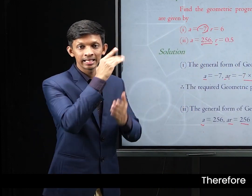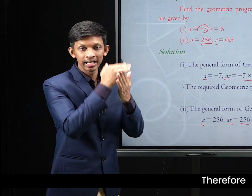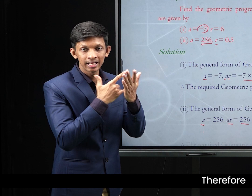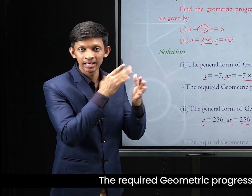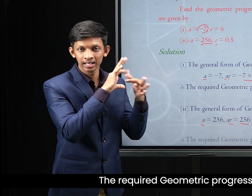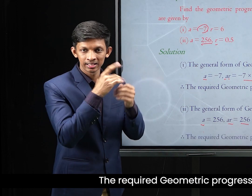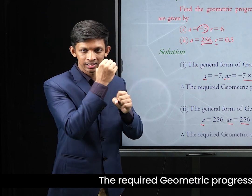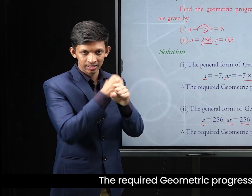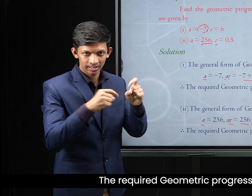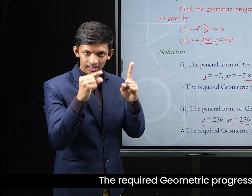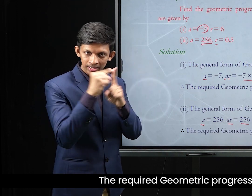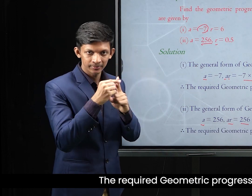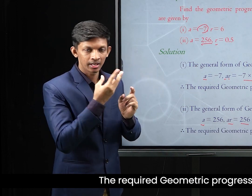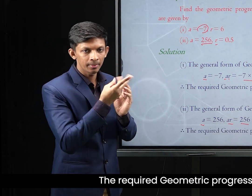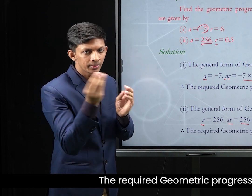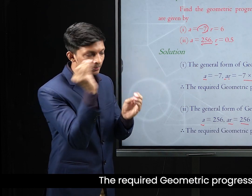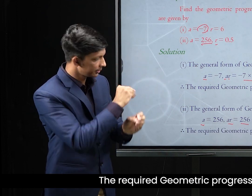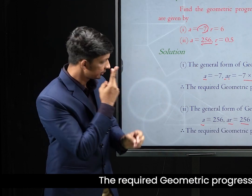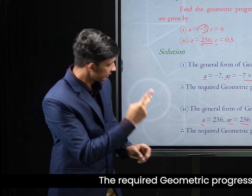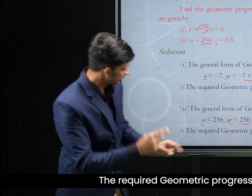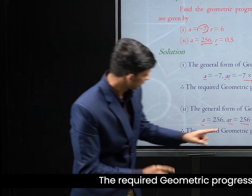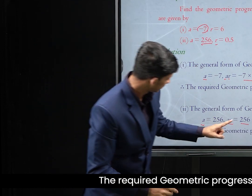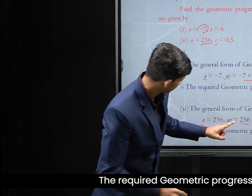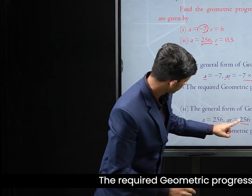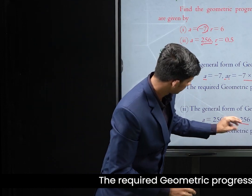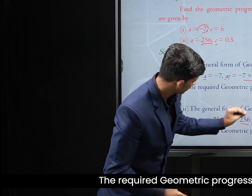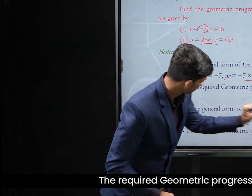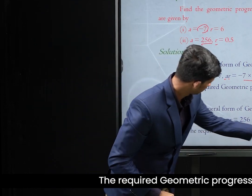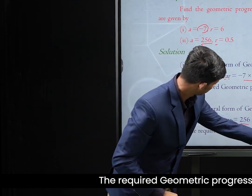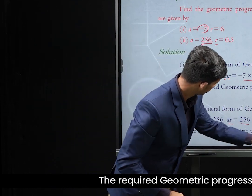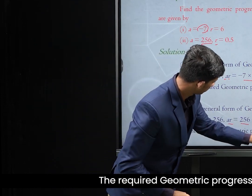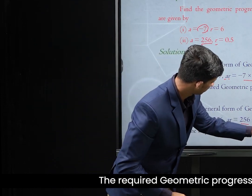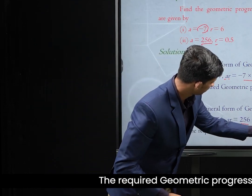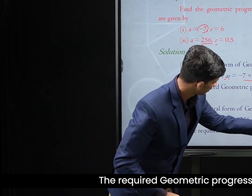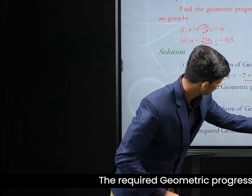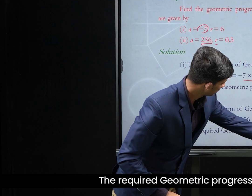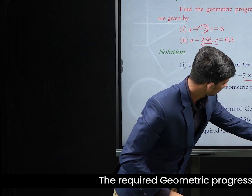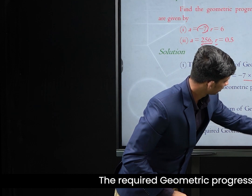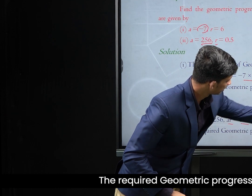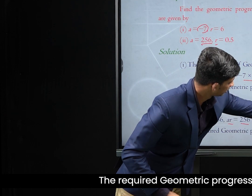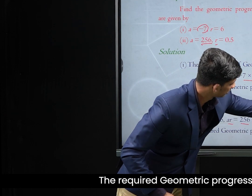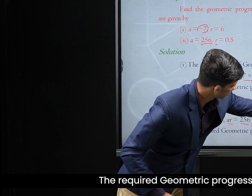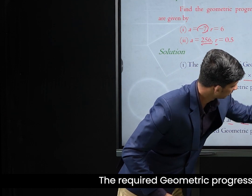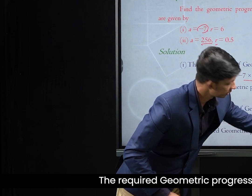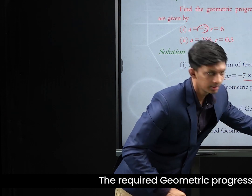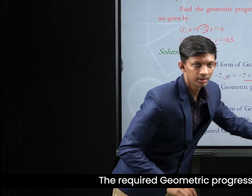Therefore, the required geometric progression is 256, 128, 64 and so on.